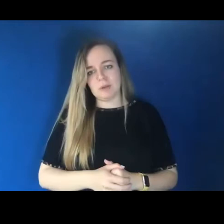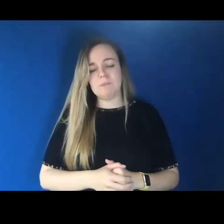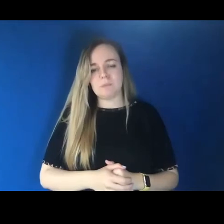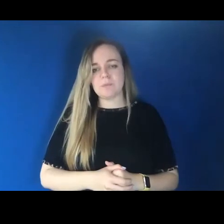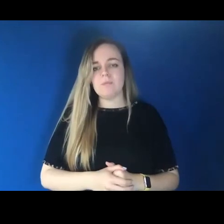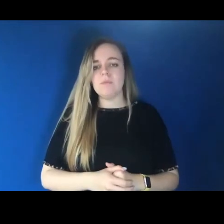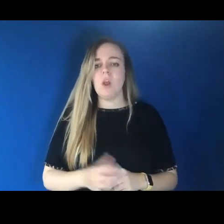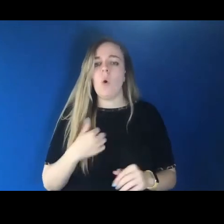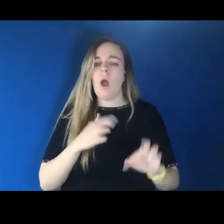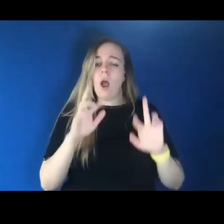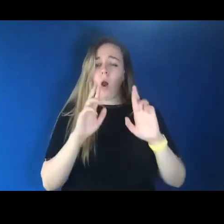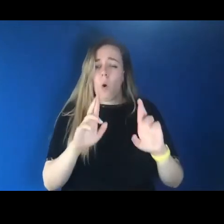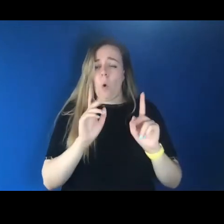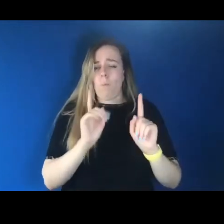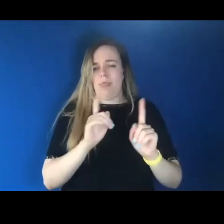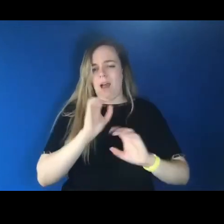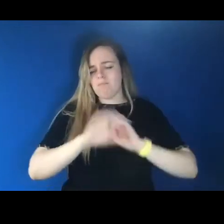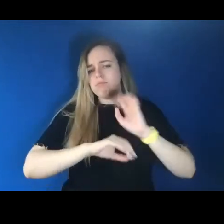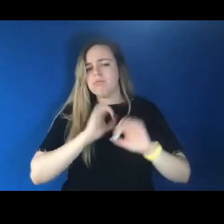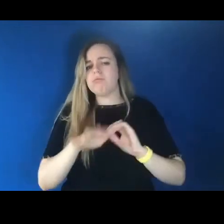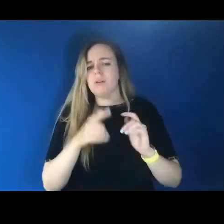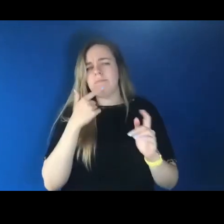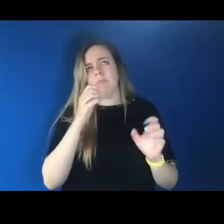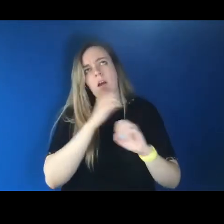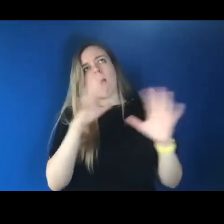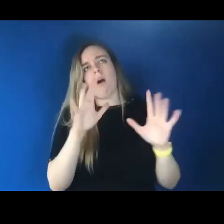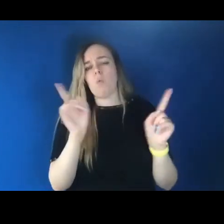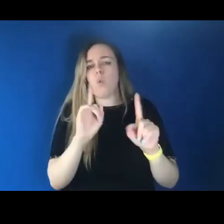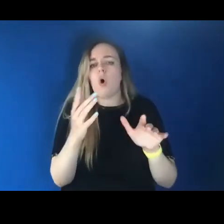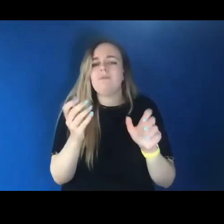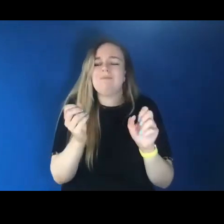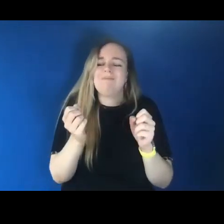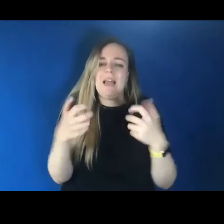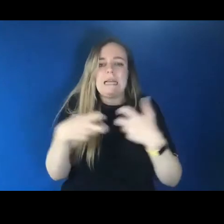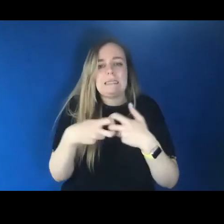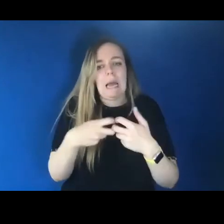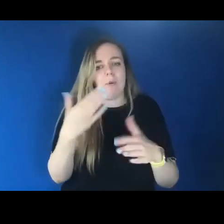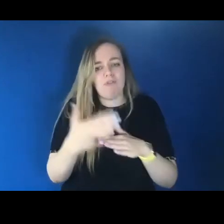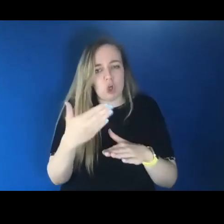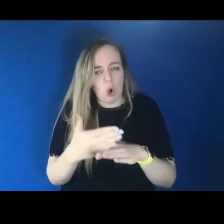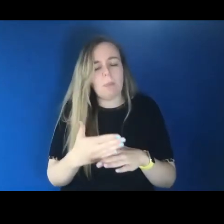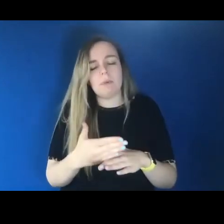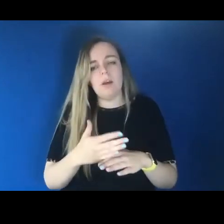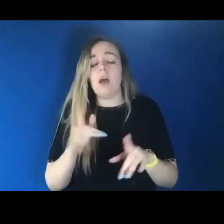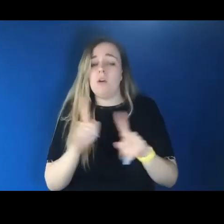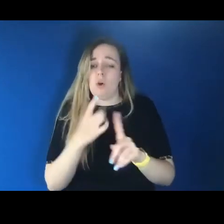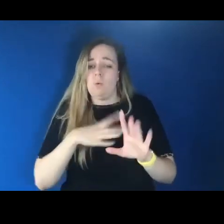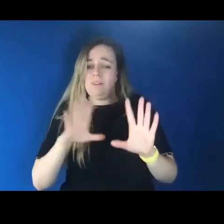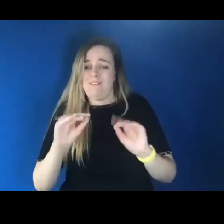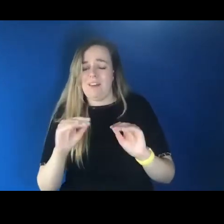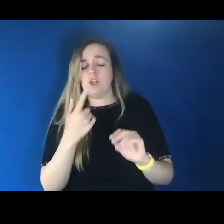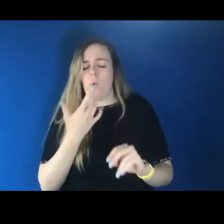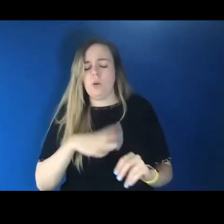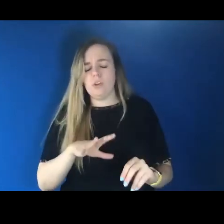So I hope that kind of gives you a bit of a flavour of the types of jobs I'm talking about. And just to finish off, I wanted to come back to the fact